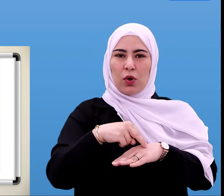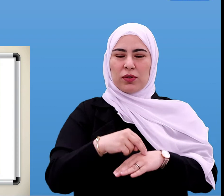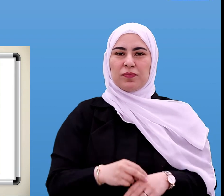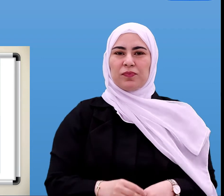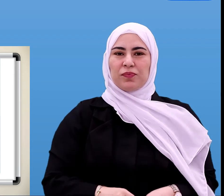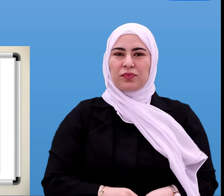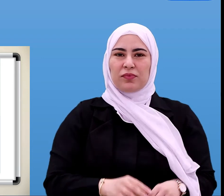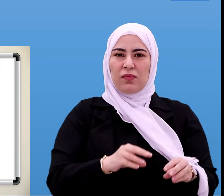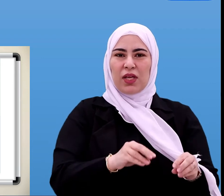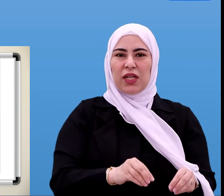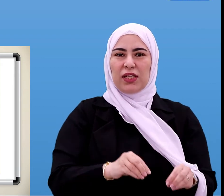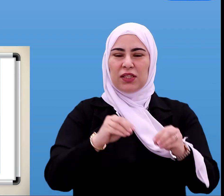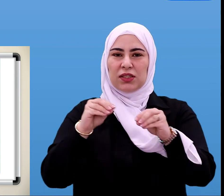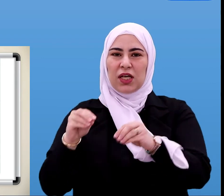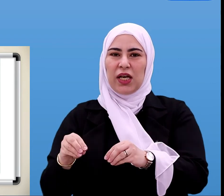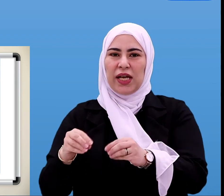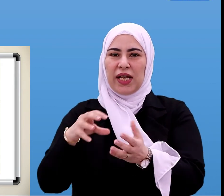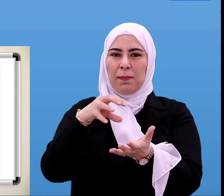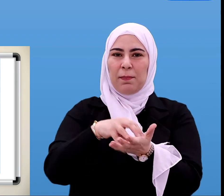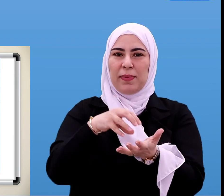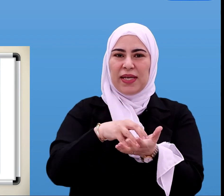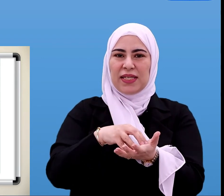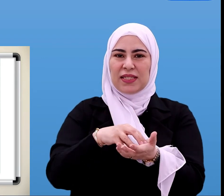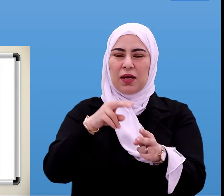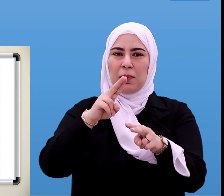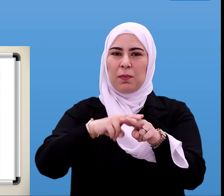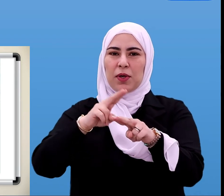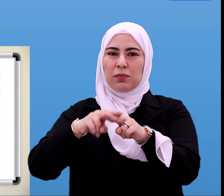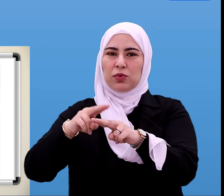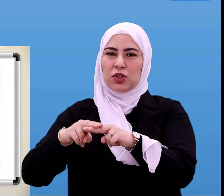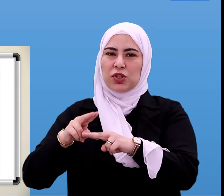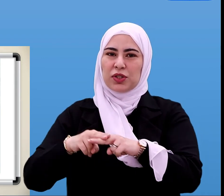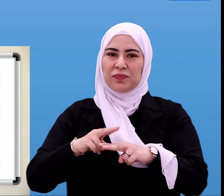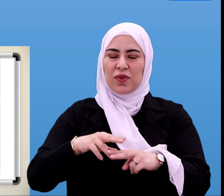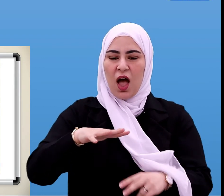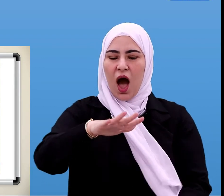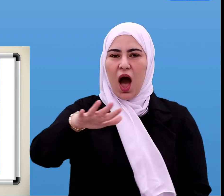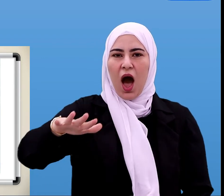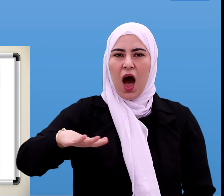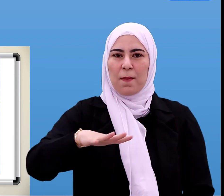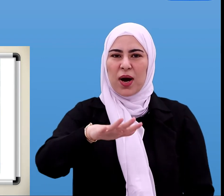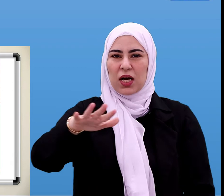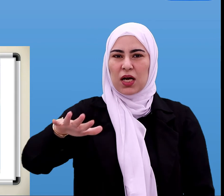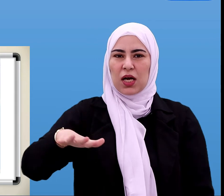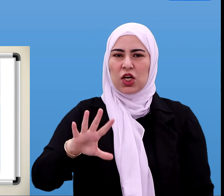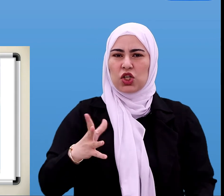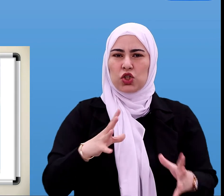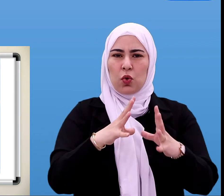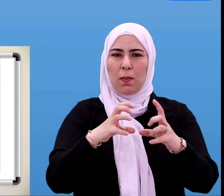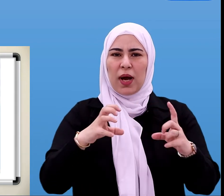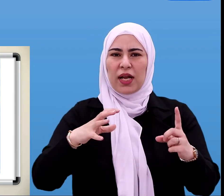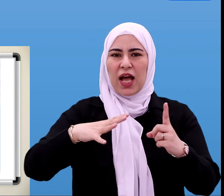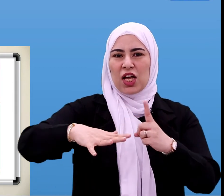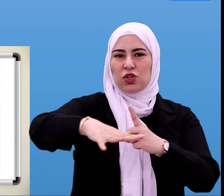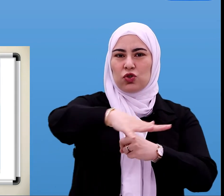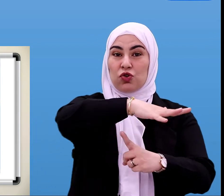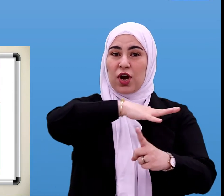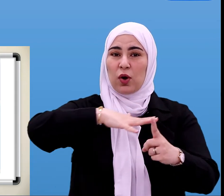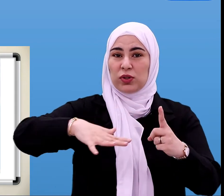place prepositions. Amongst. It means surrounded. Okay? It's not